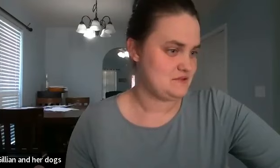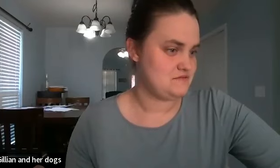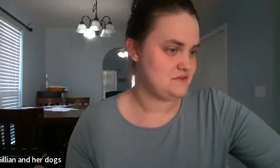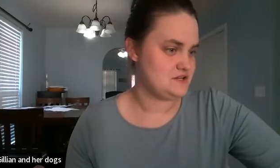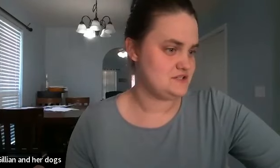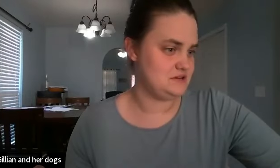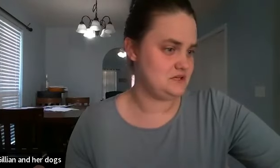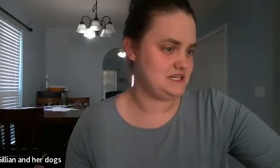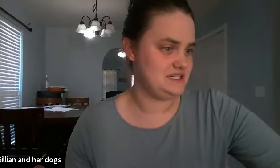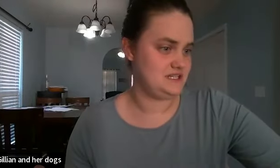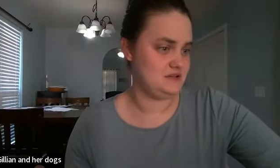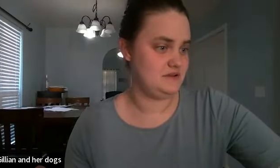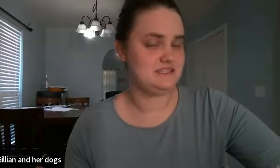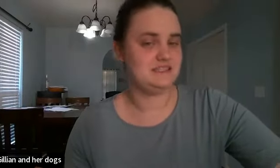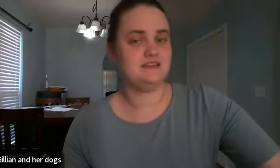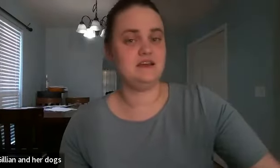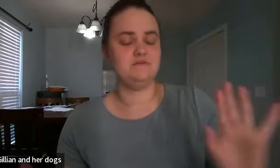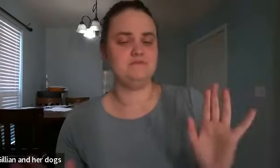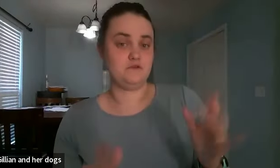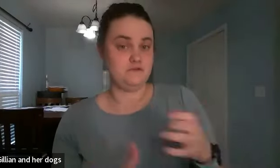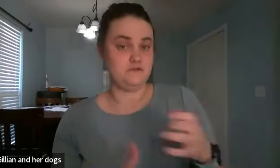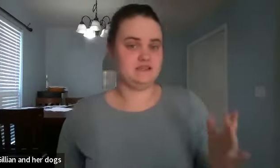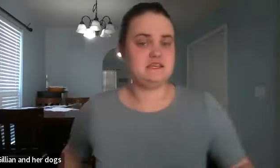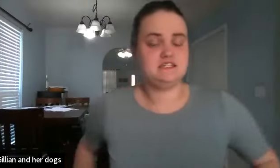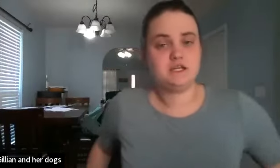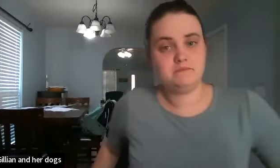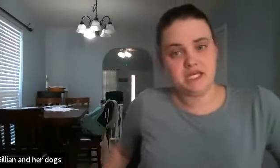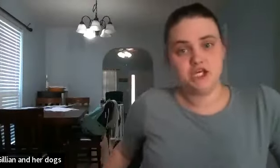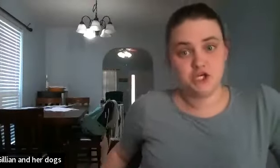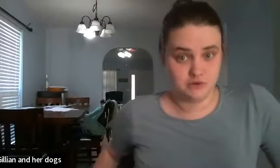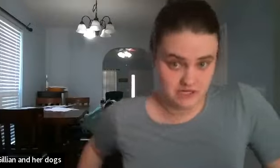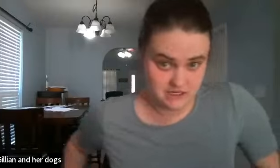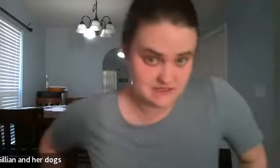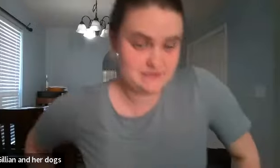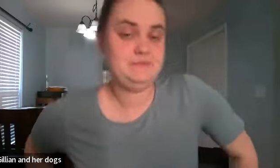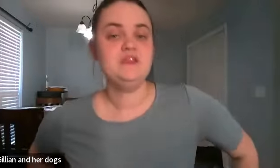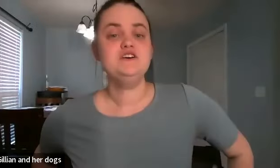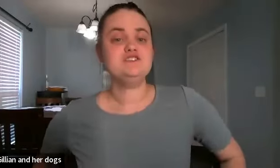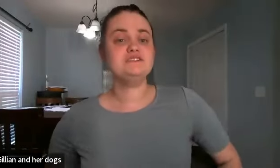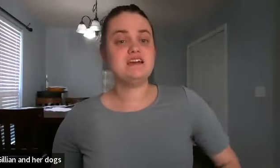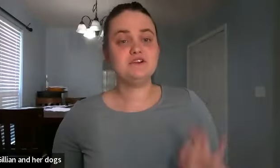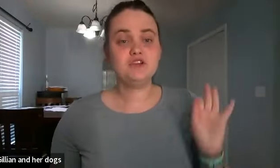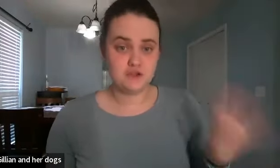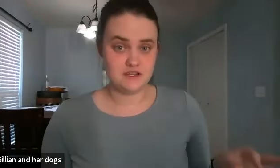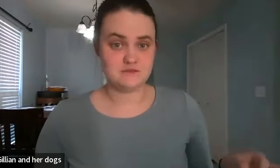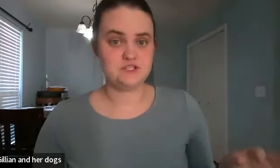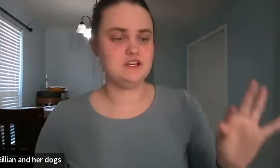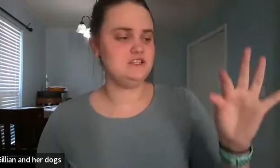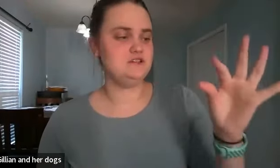the first word we're going to do is for feelings is going to be curious. So the sign for curious, what you're going to do is you're